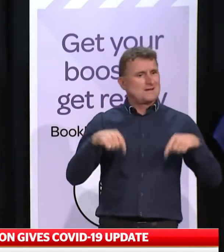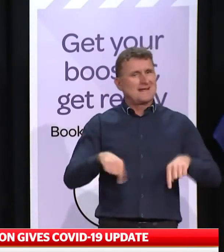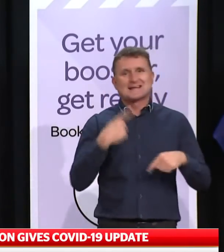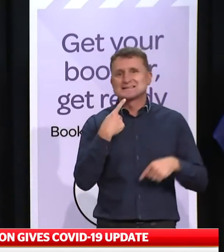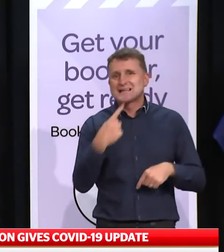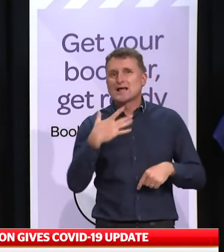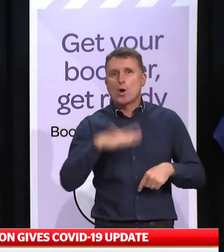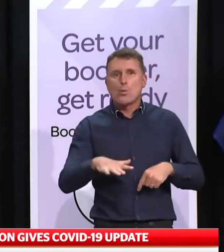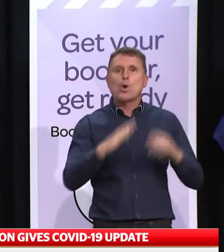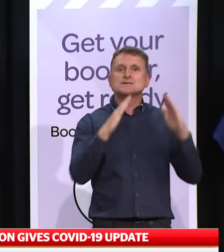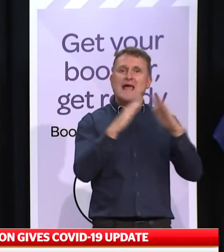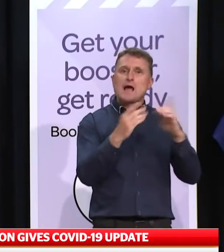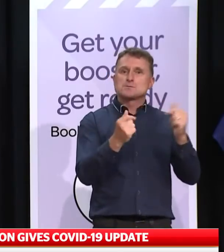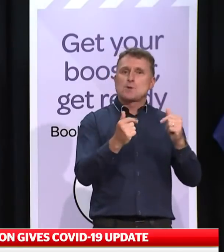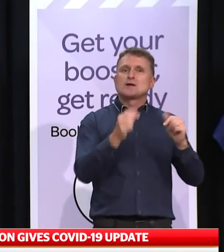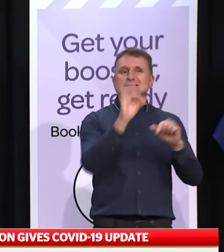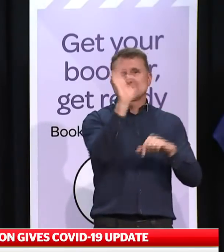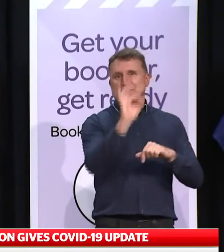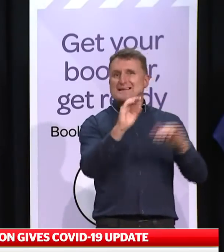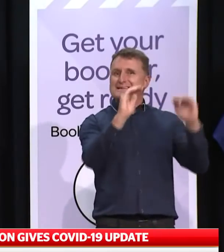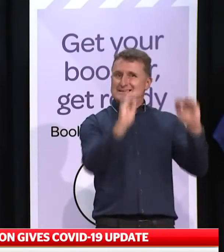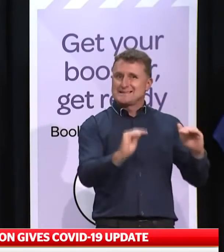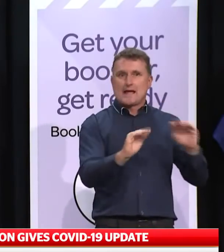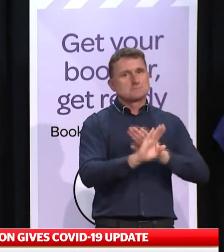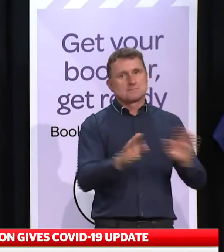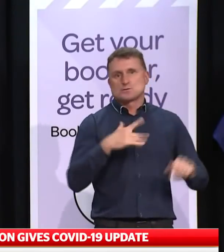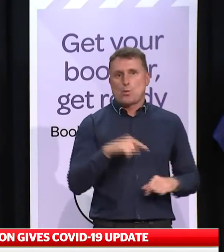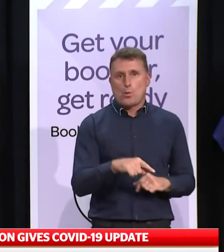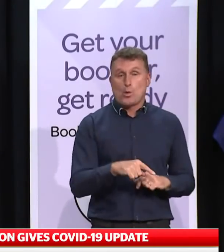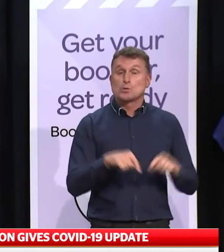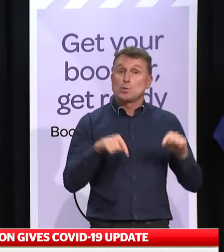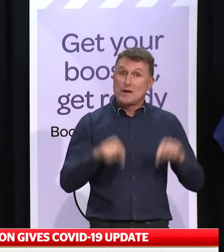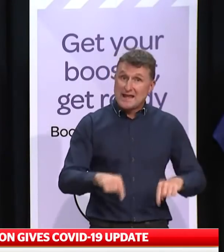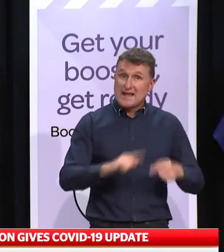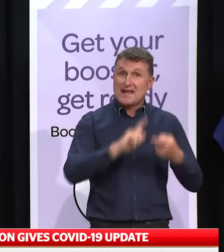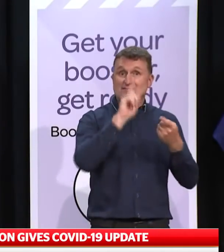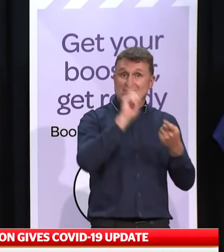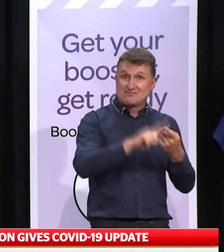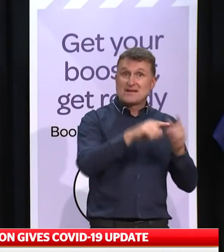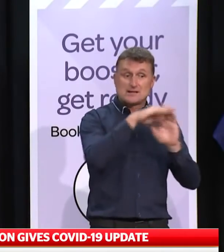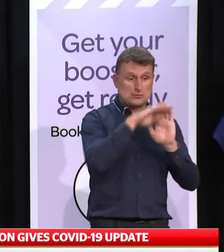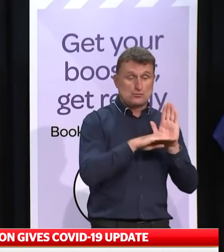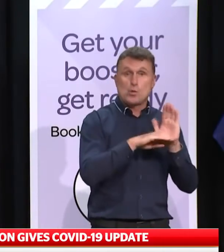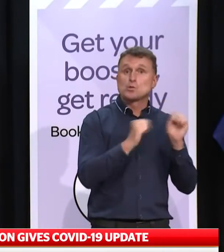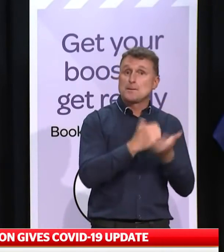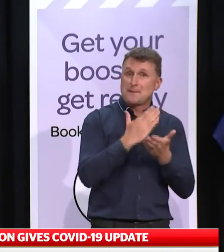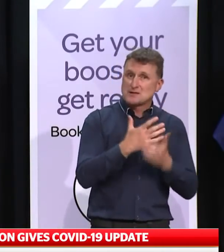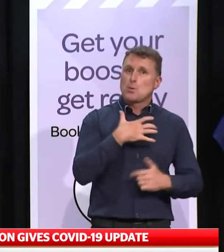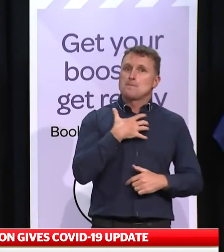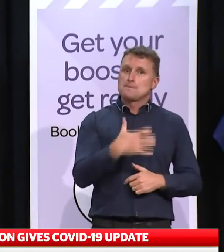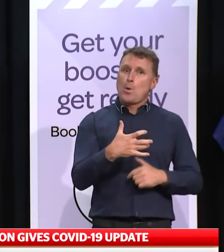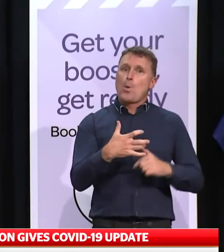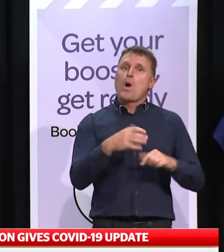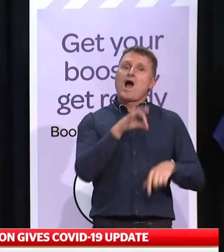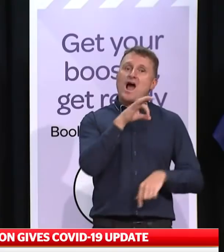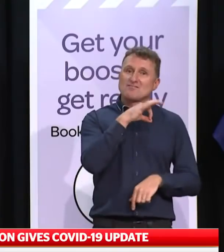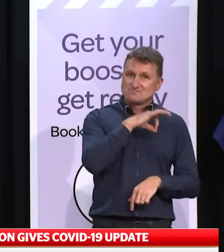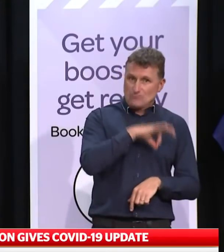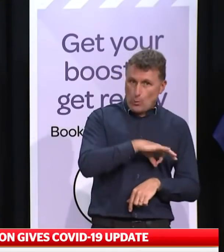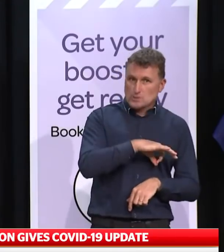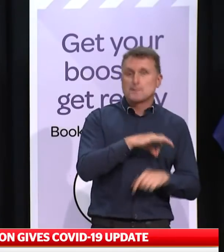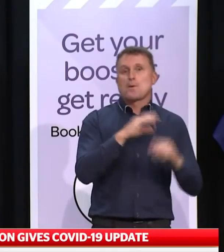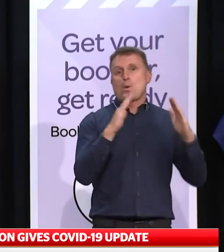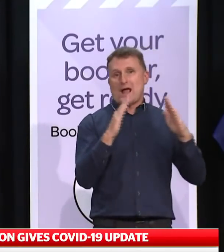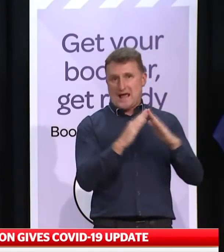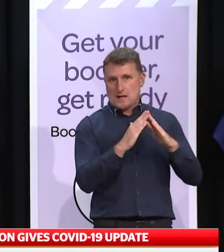by X%. We set the criteria, we set the rules so that we can have a more affordable housing market, and that's what we're working towards.